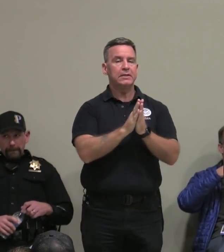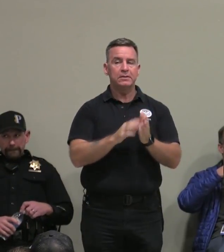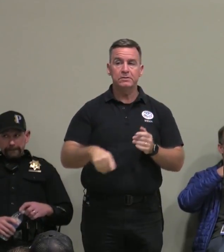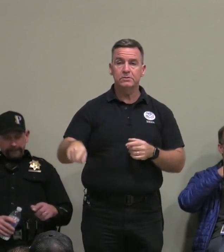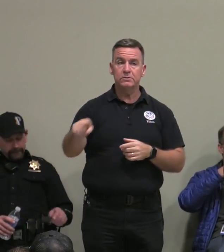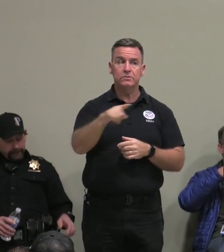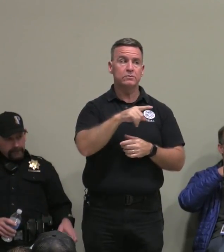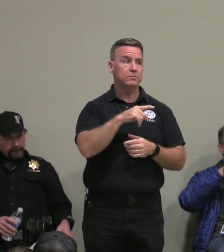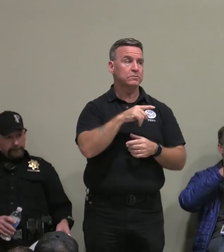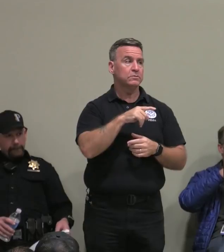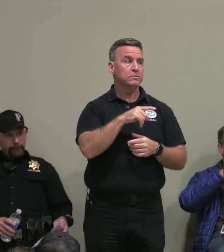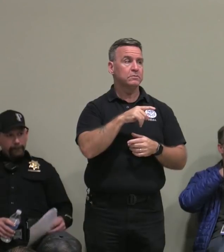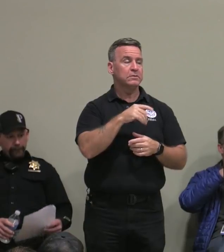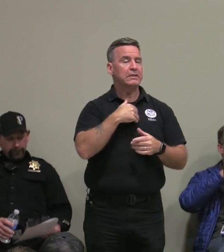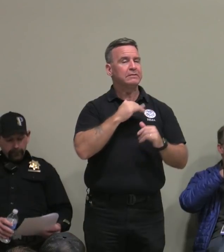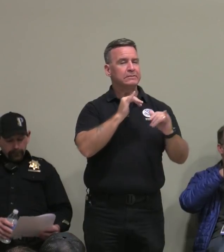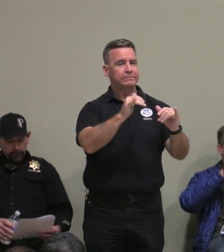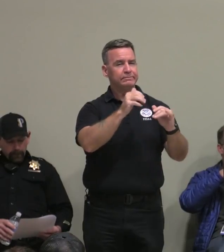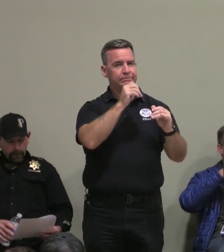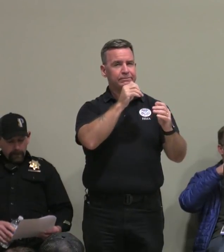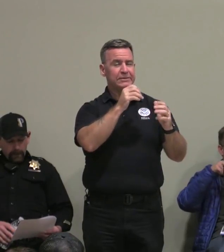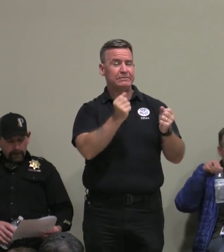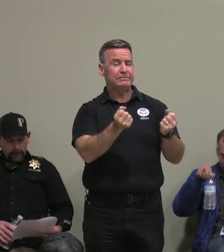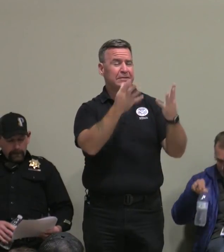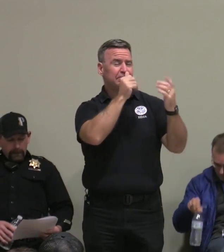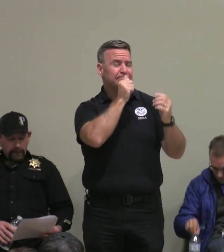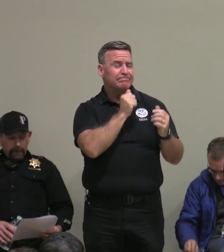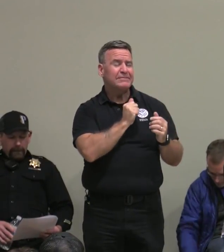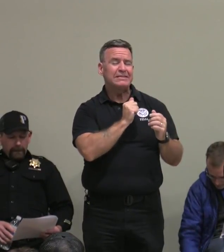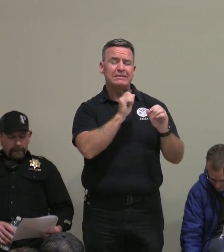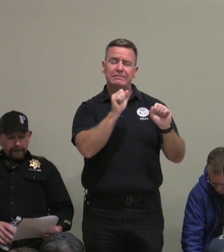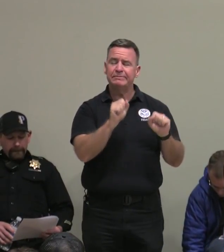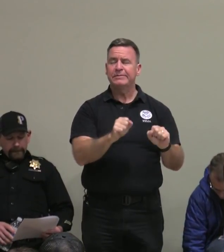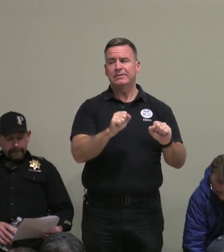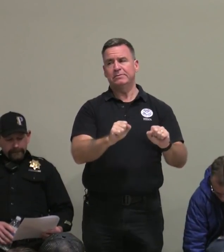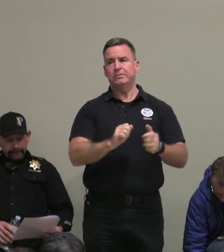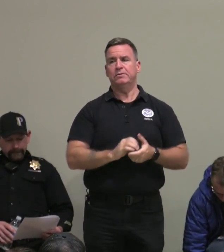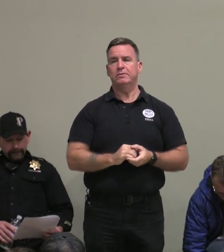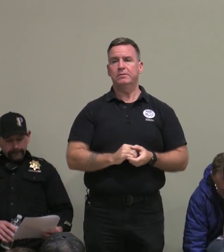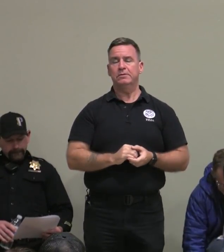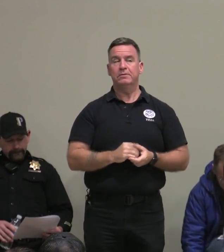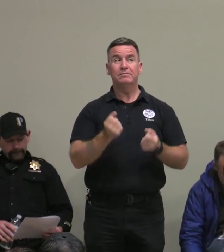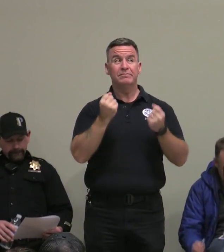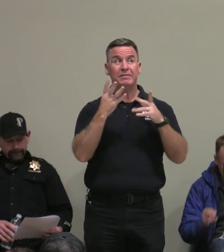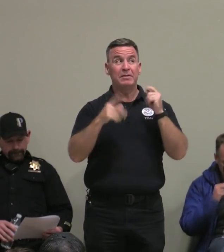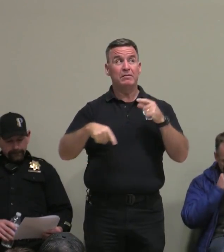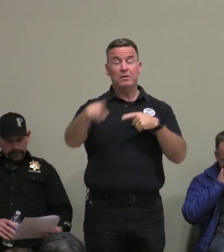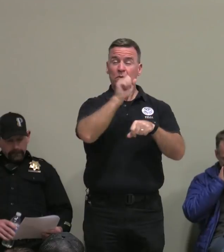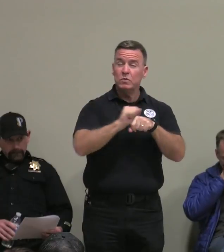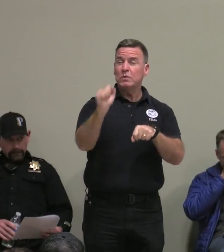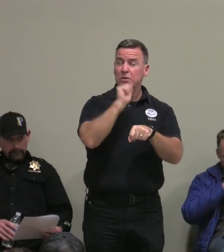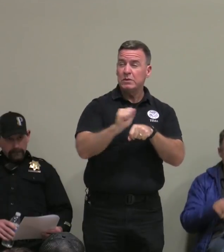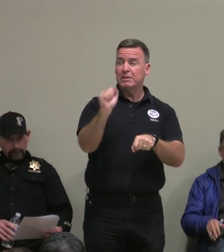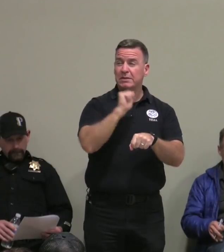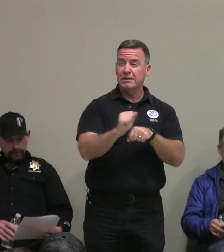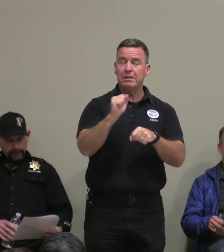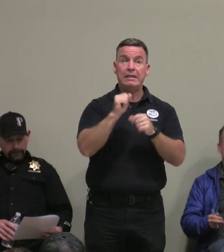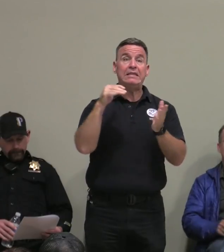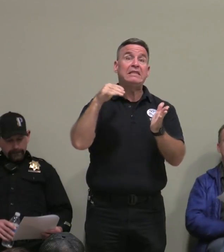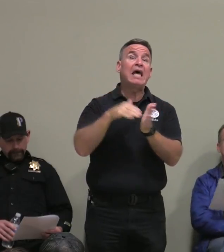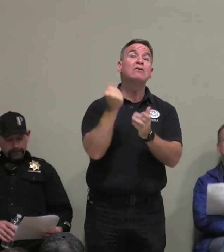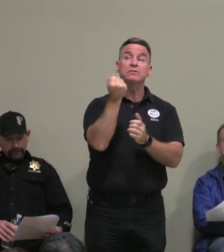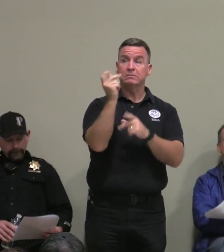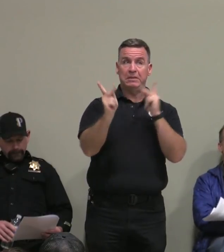you have as much patience as possible. There are a lot of people up there working, actually thousands